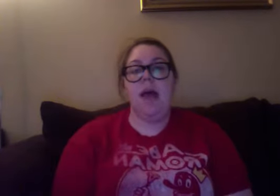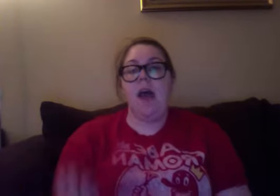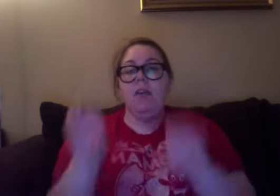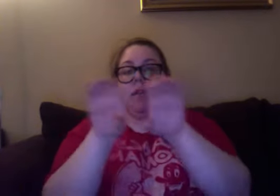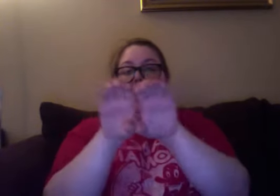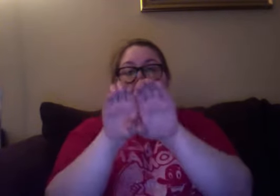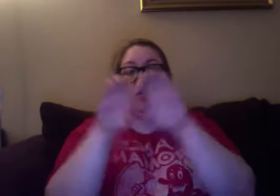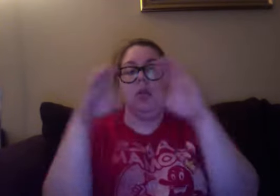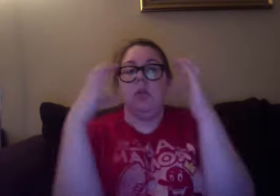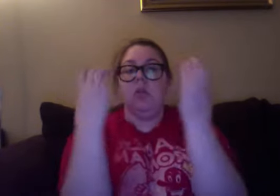Class?